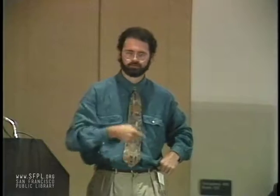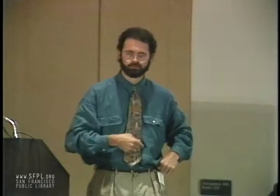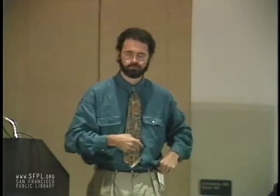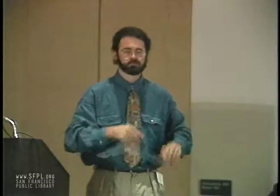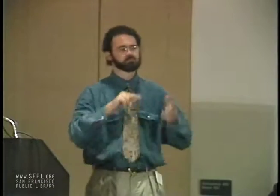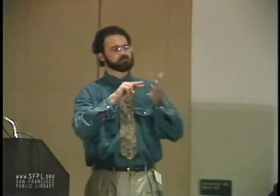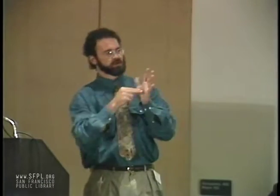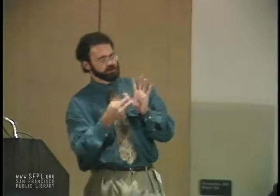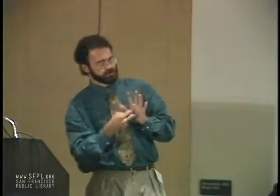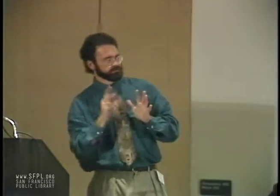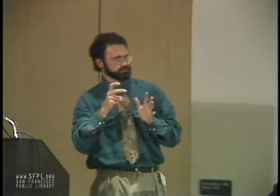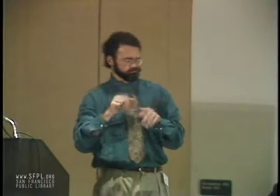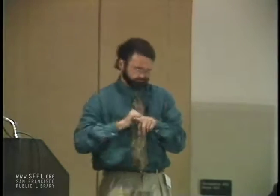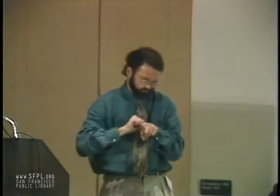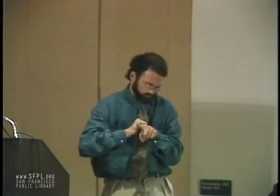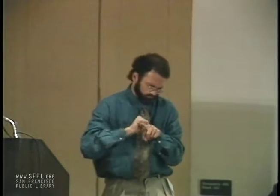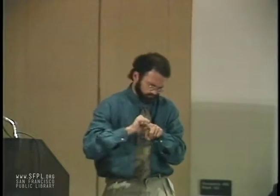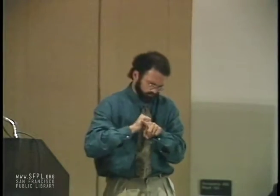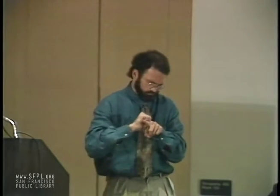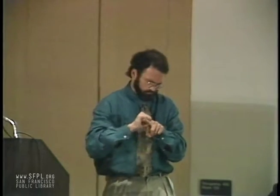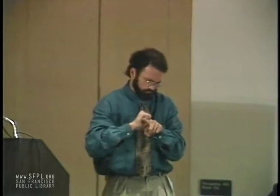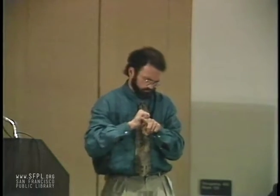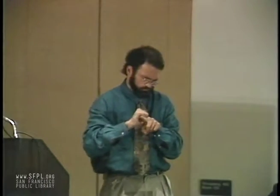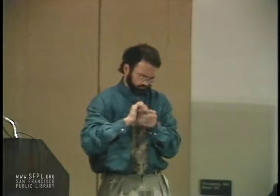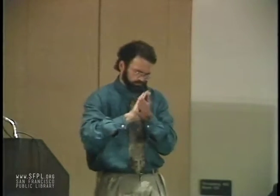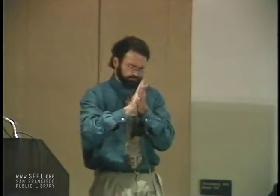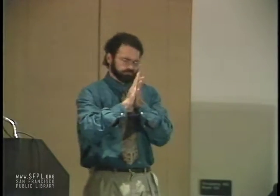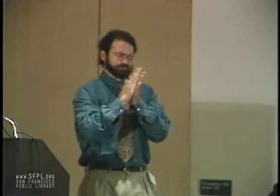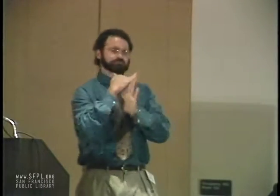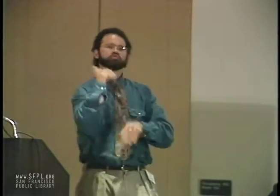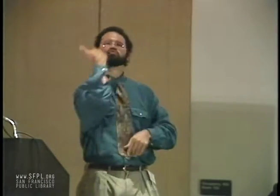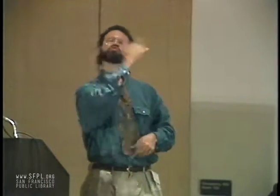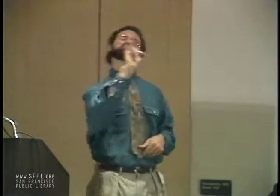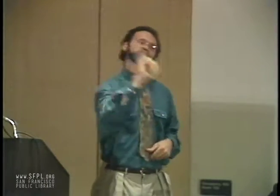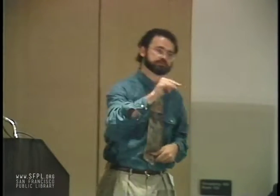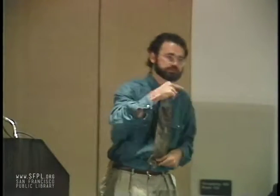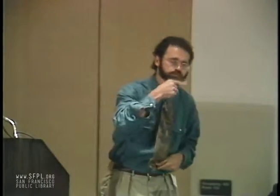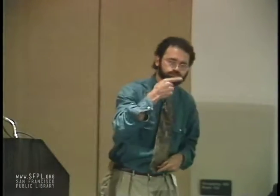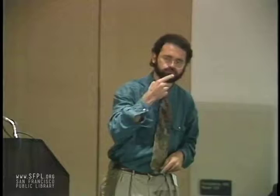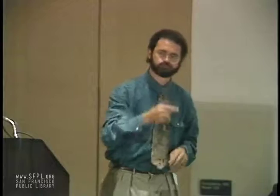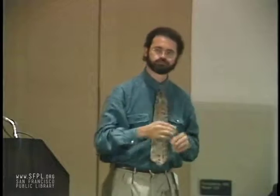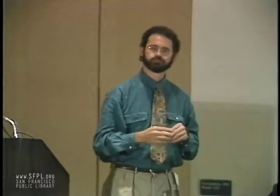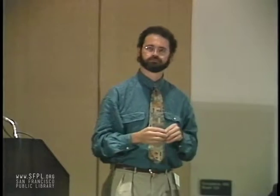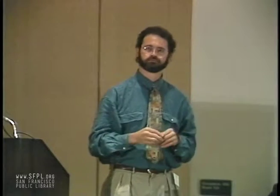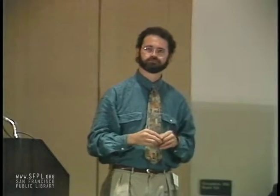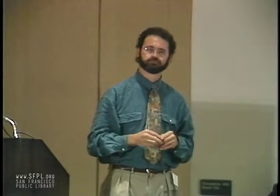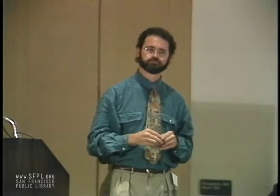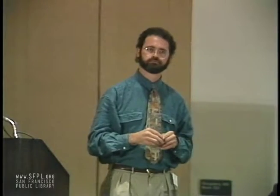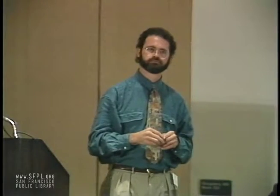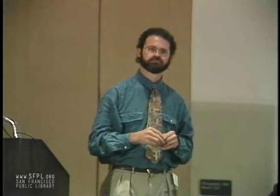For hearing people, they think integration means a deaf person has to become a hearing person, has to practice speech, has to look like a hearing